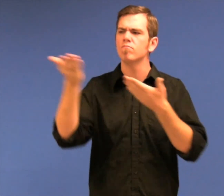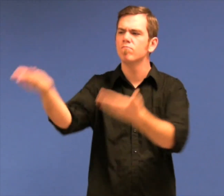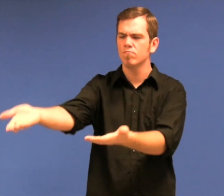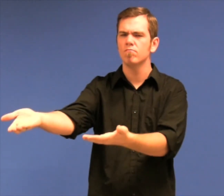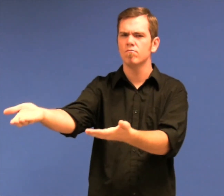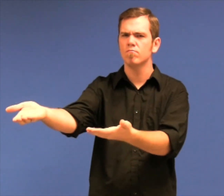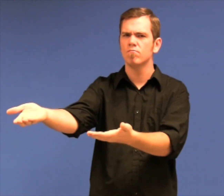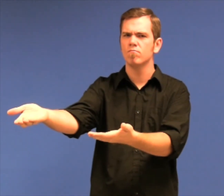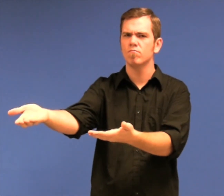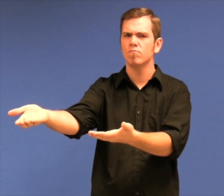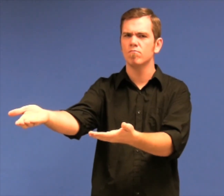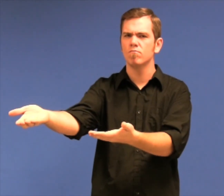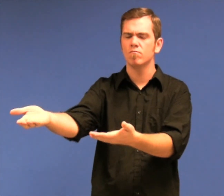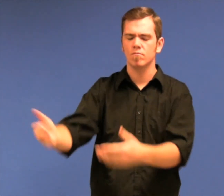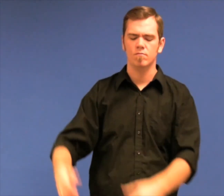carry there, or bring there.